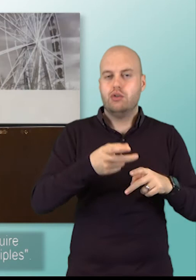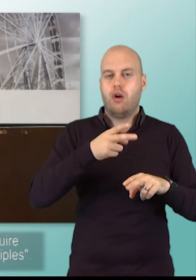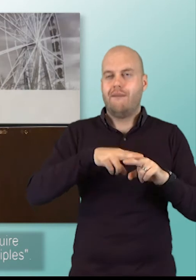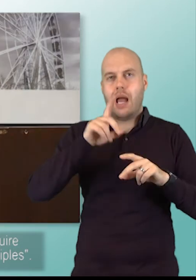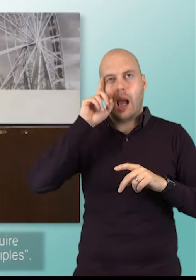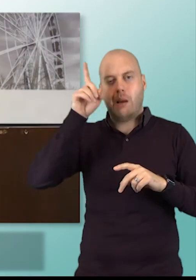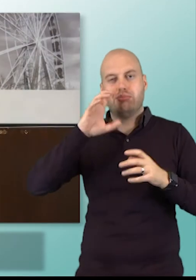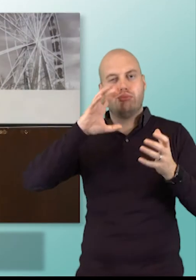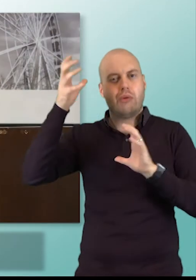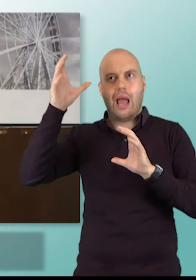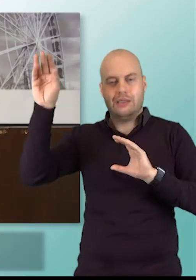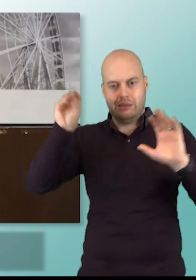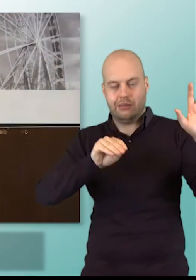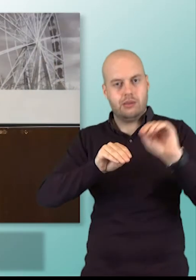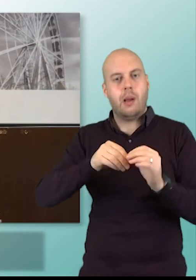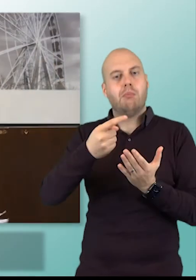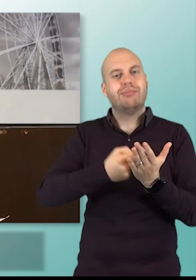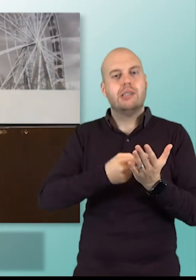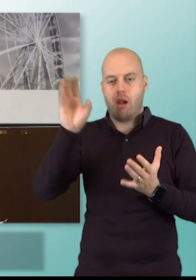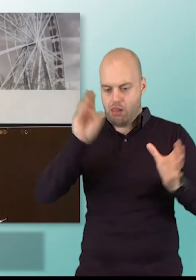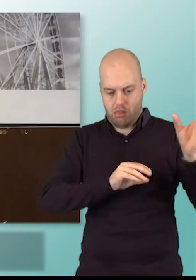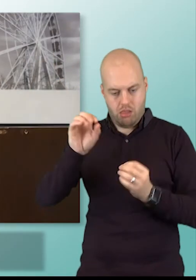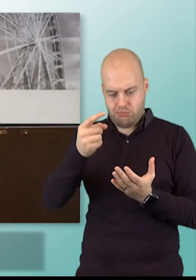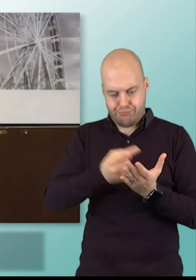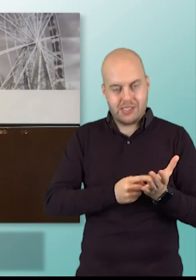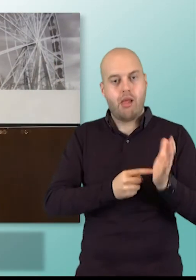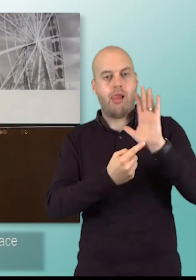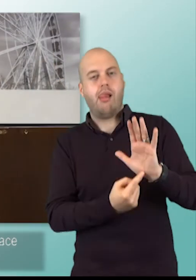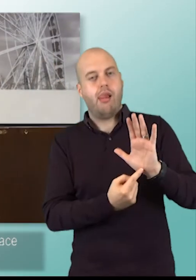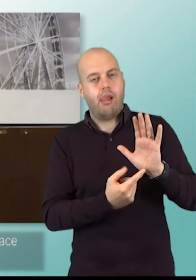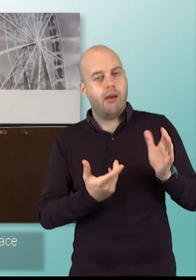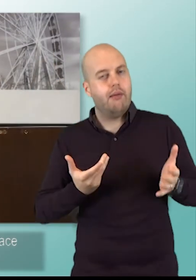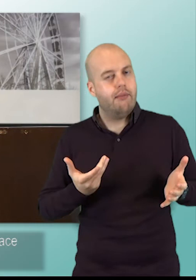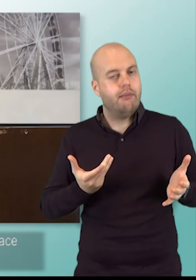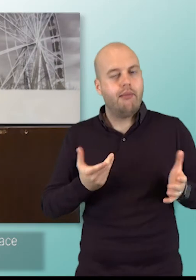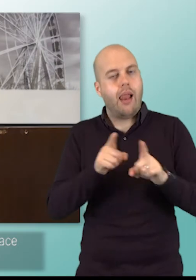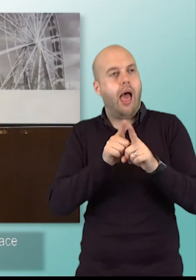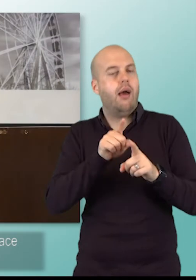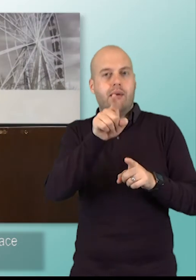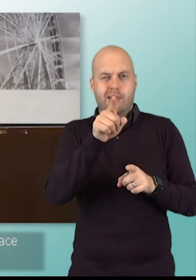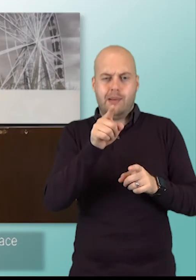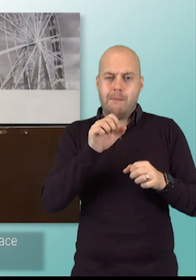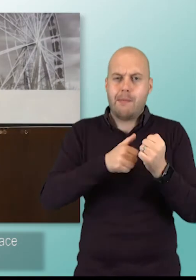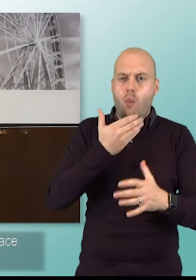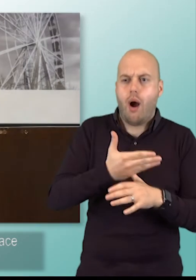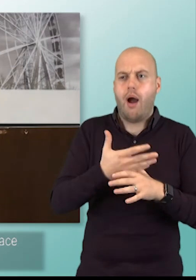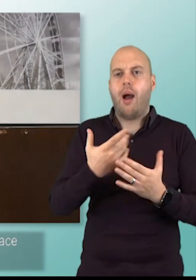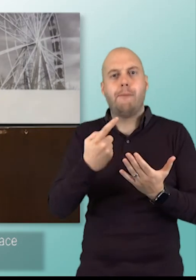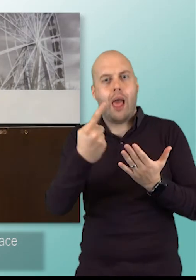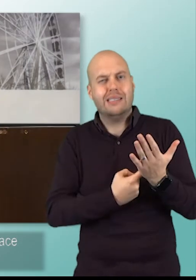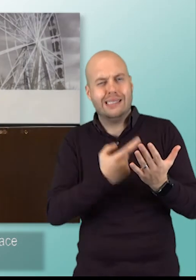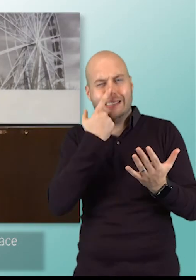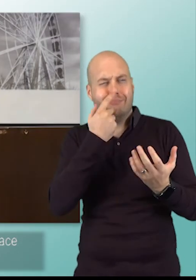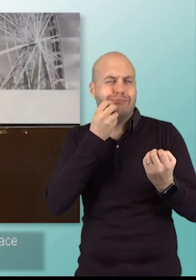principles. And I think that quite neatly ties up what's been talked about this afternoon. You can have all the best paperwork policies in place, but it's